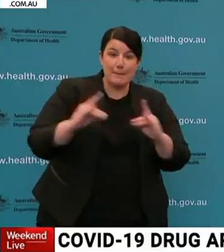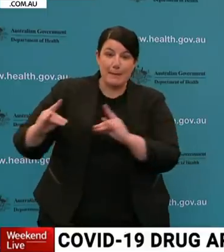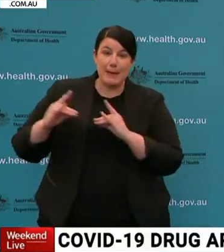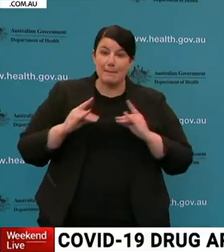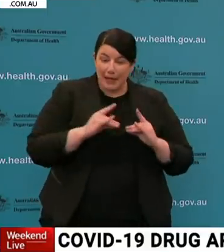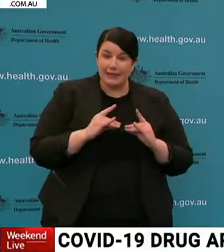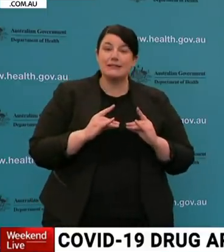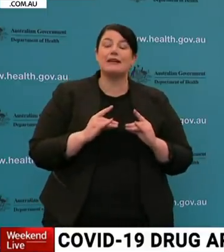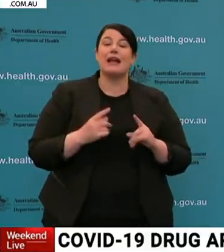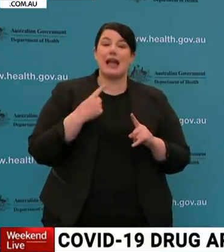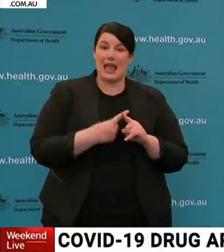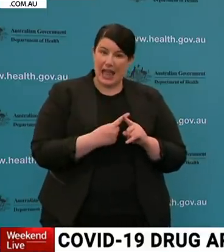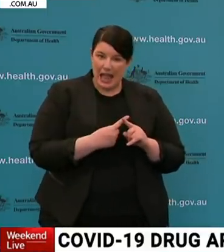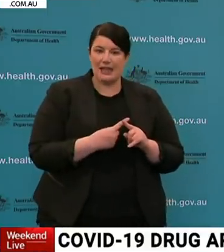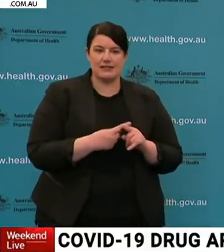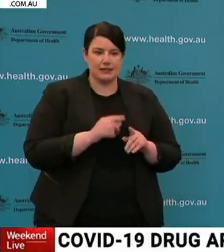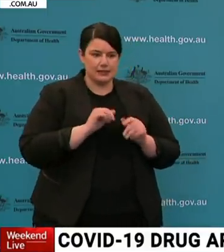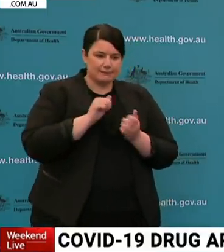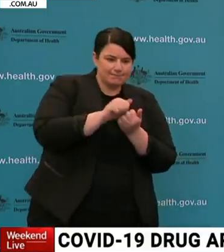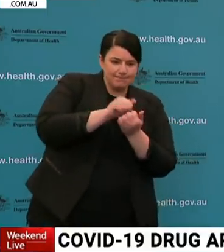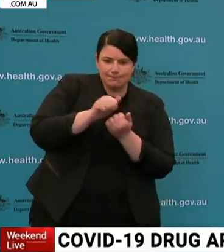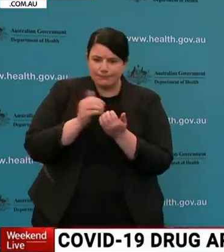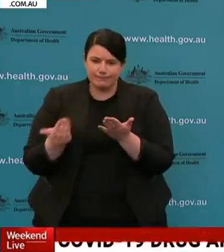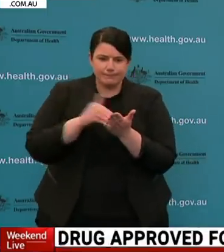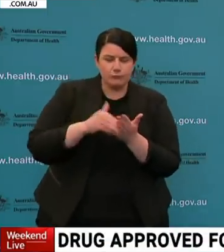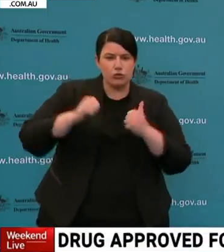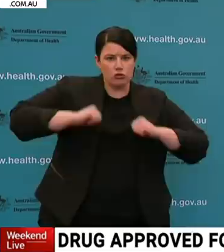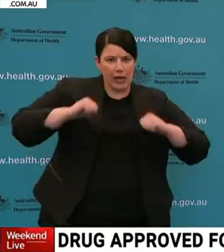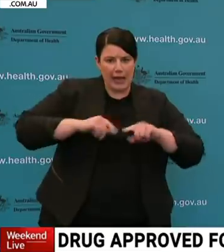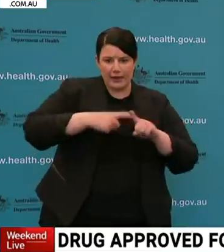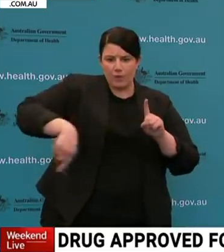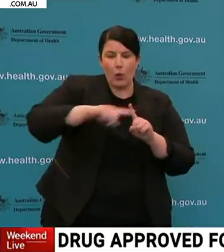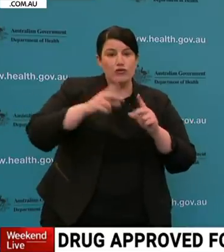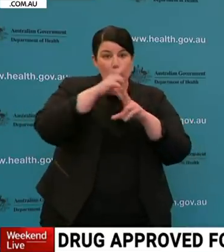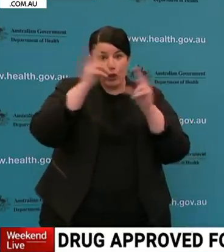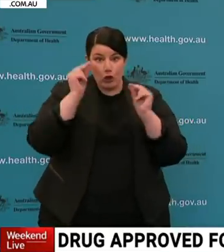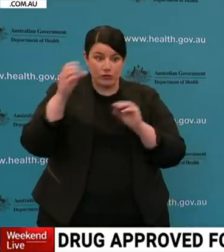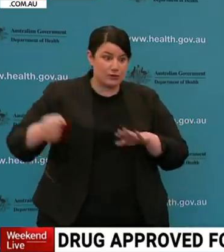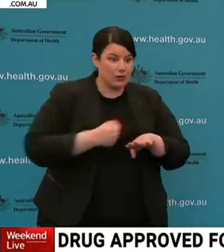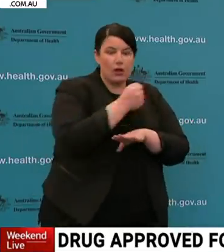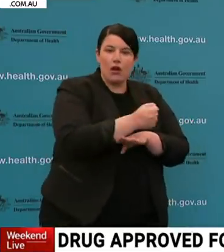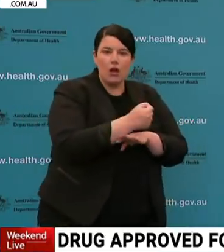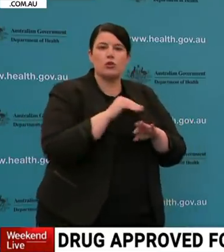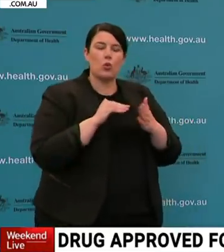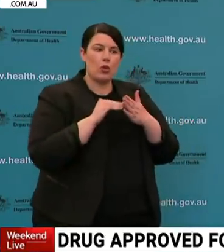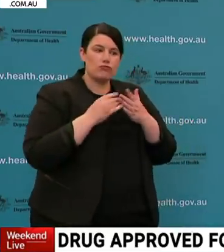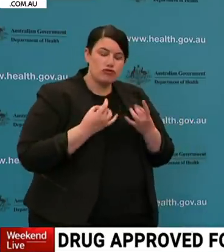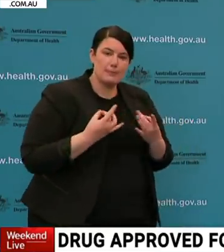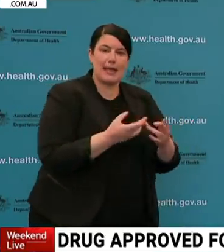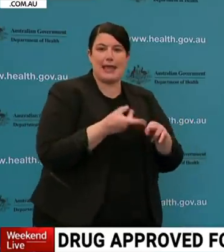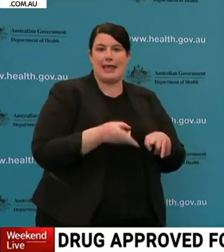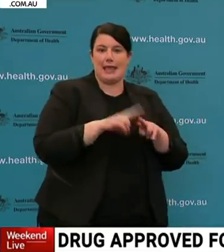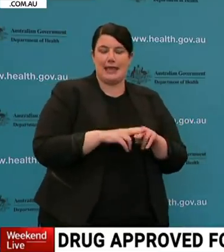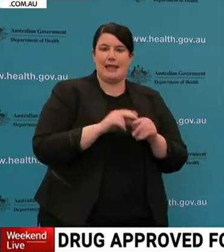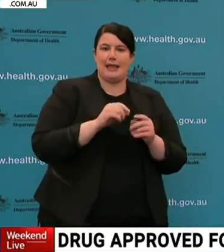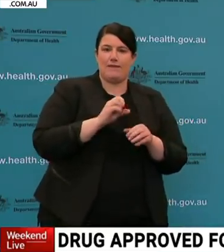over 20,000 registered nurses in aspects of critical care medicine in order to prepare for any